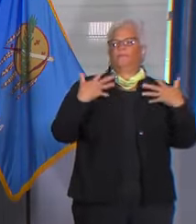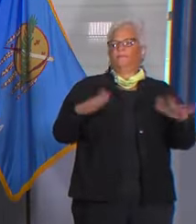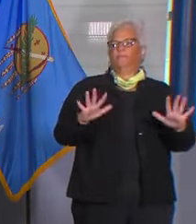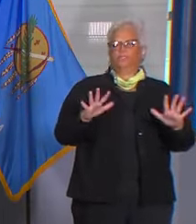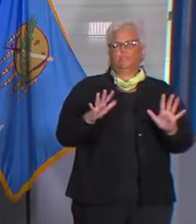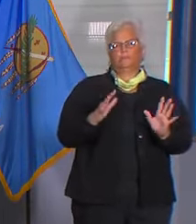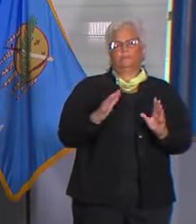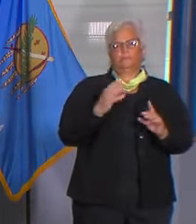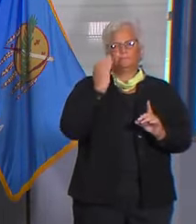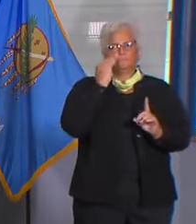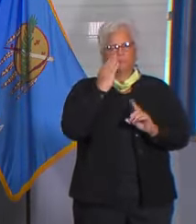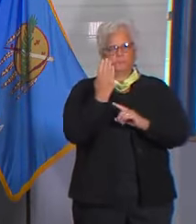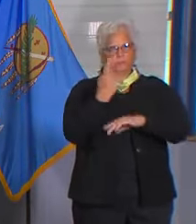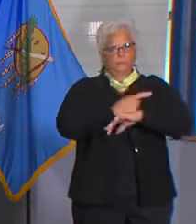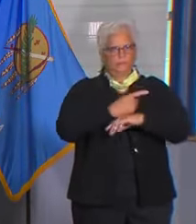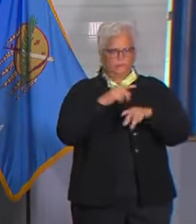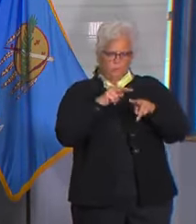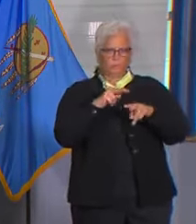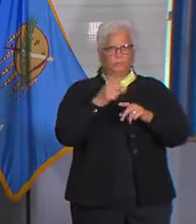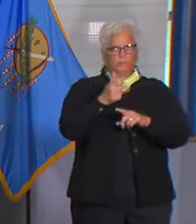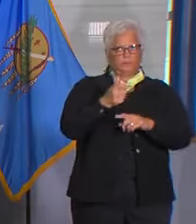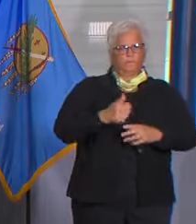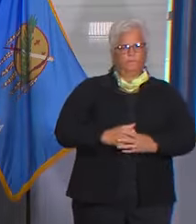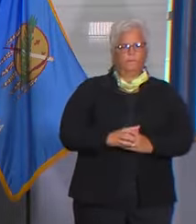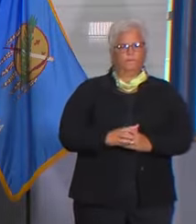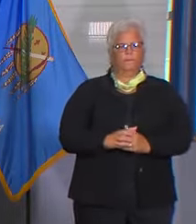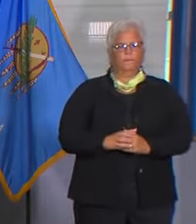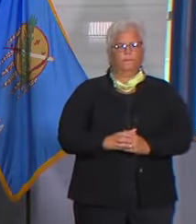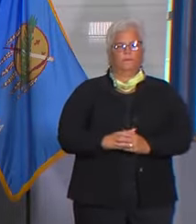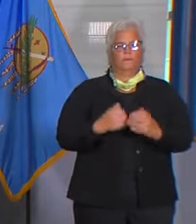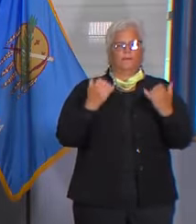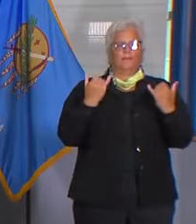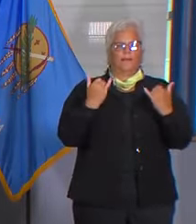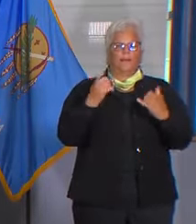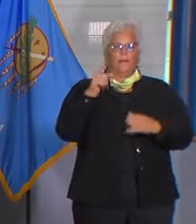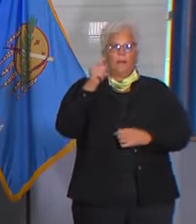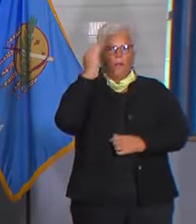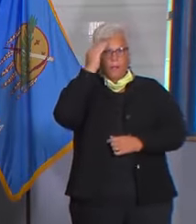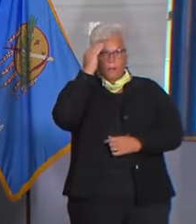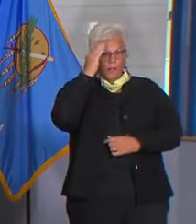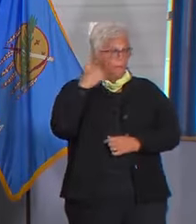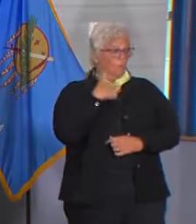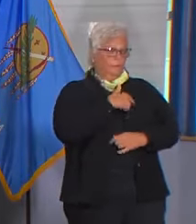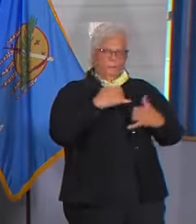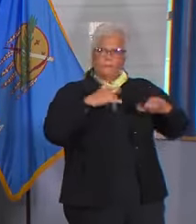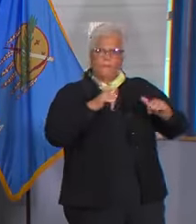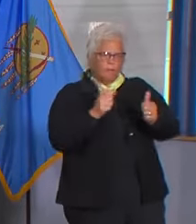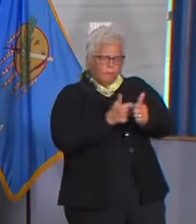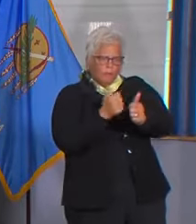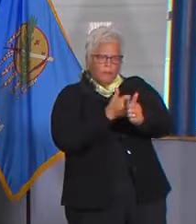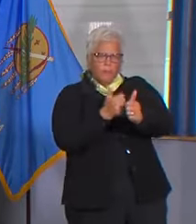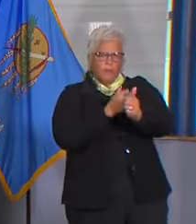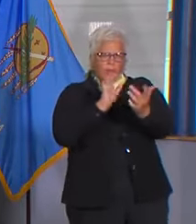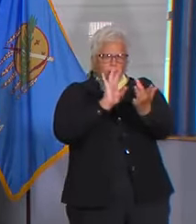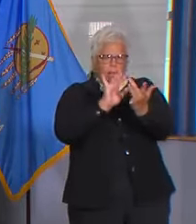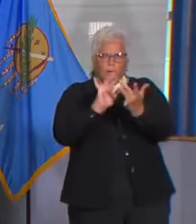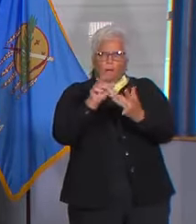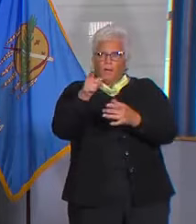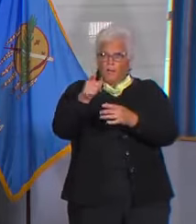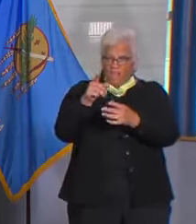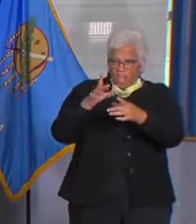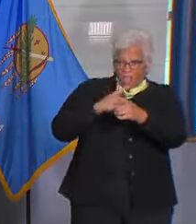tracing, and risk assessments for every positive COVID-19 case amongst Tulsa County residents. We're working very closely with the schools as we do